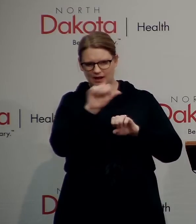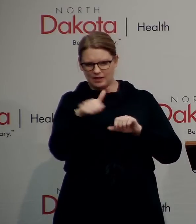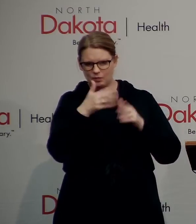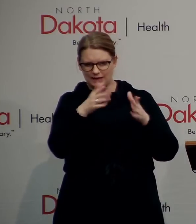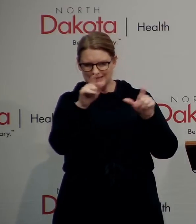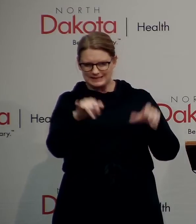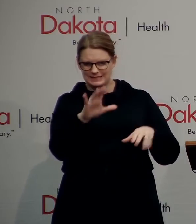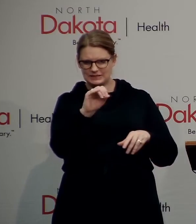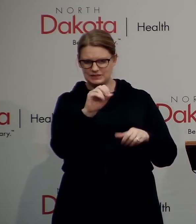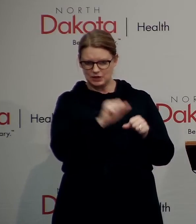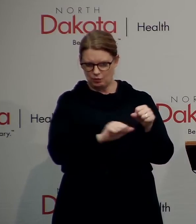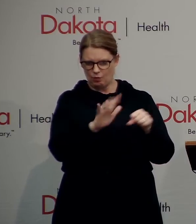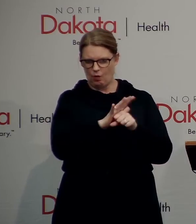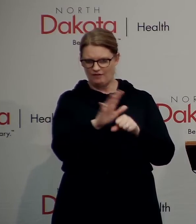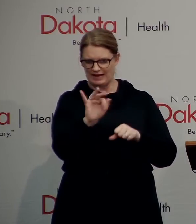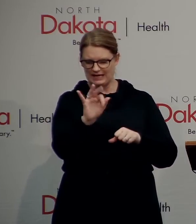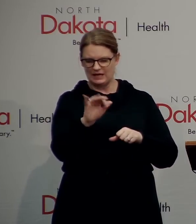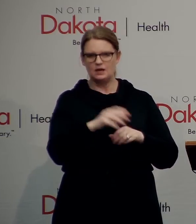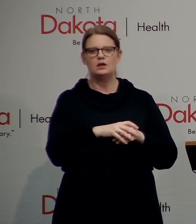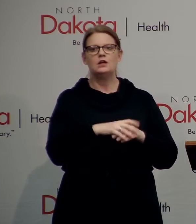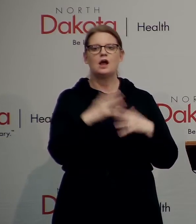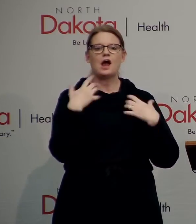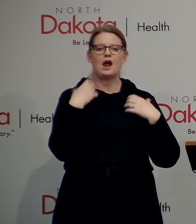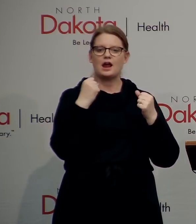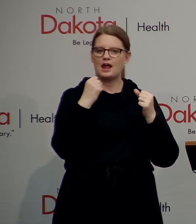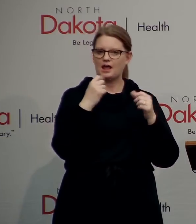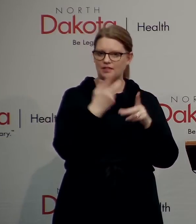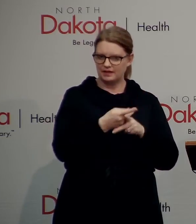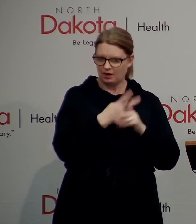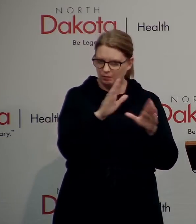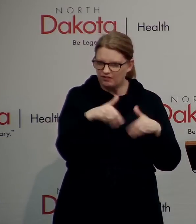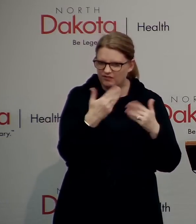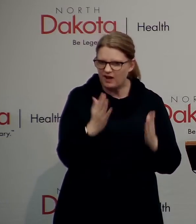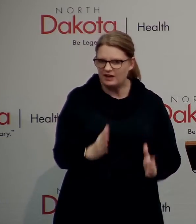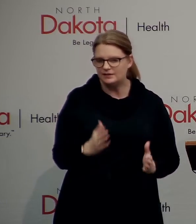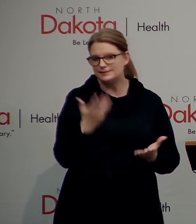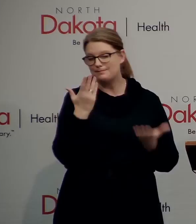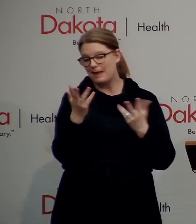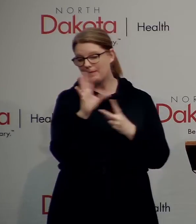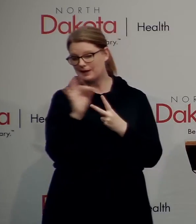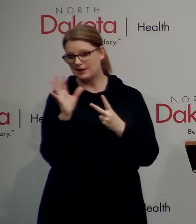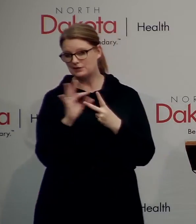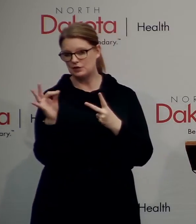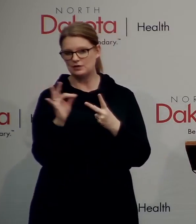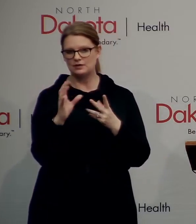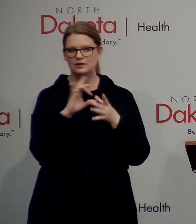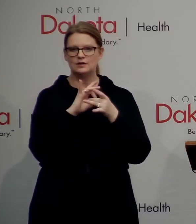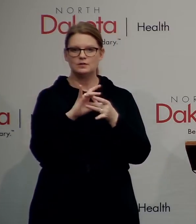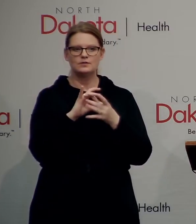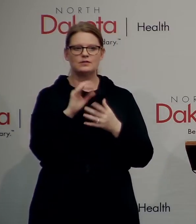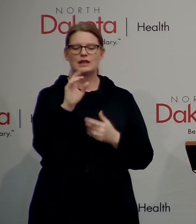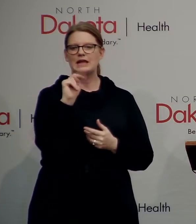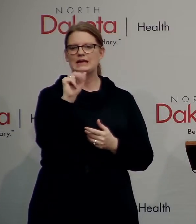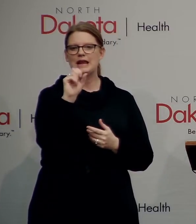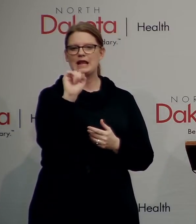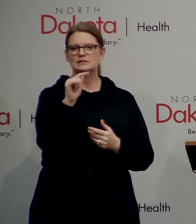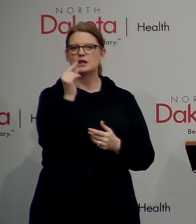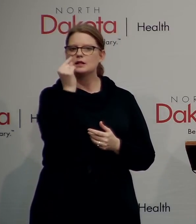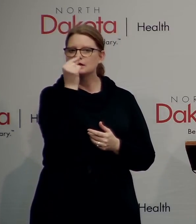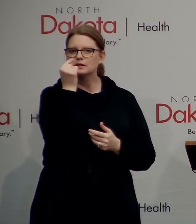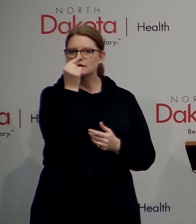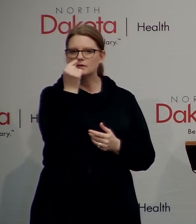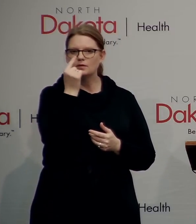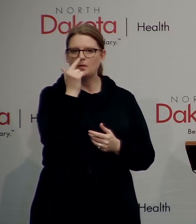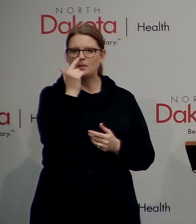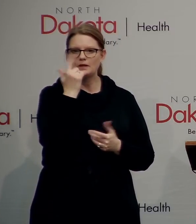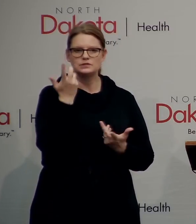COVID-19. Our healthcare providers have given us maybe an alternative around a nasal wash, and let me